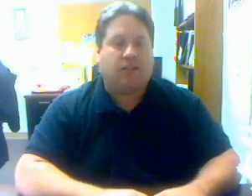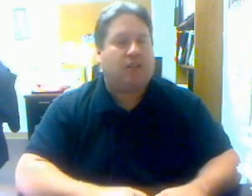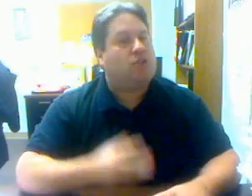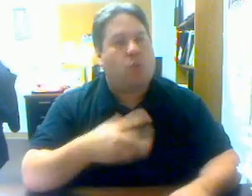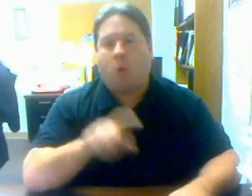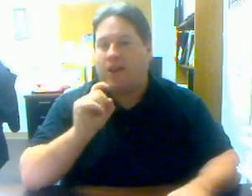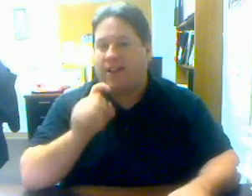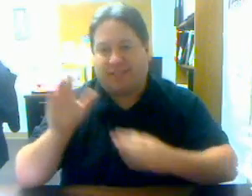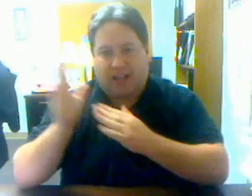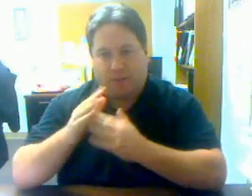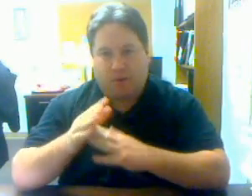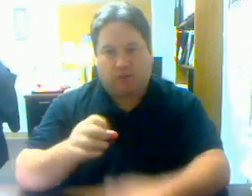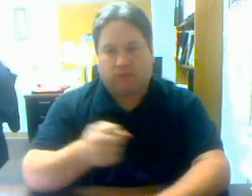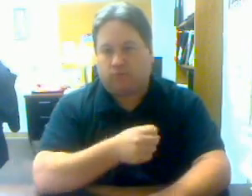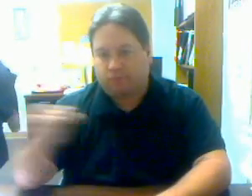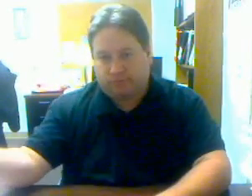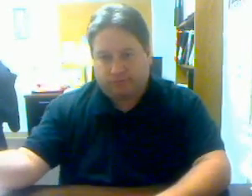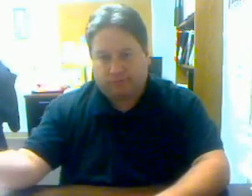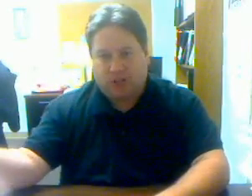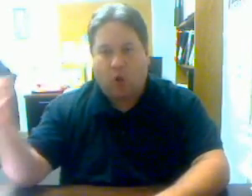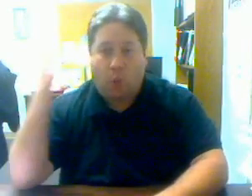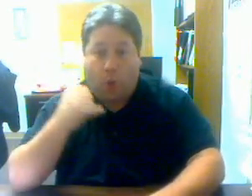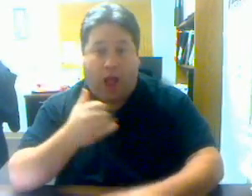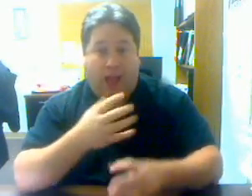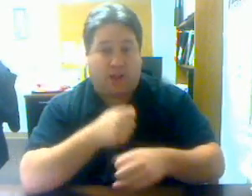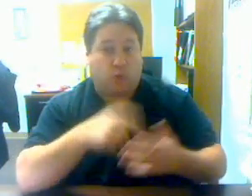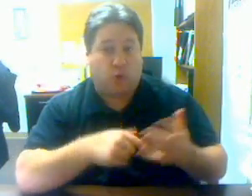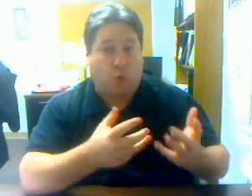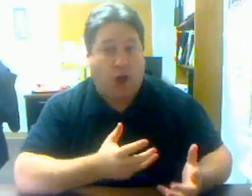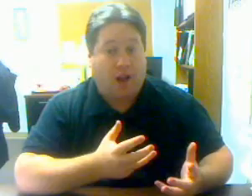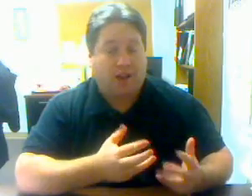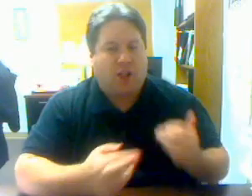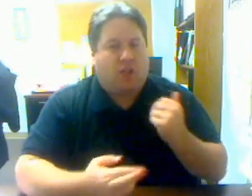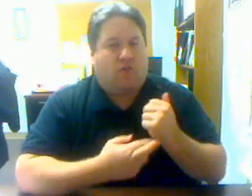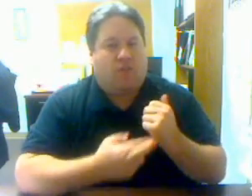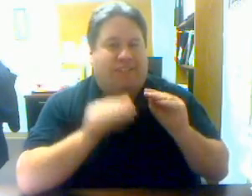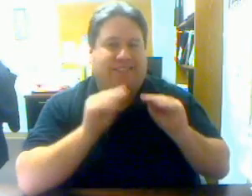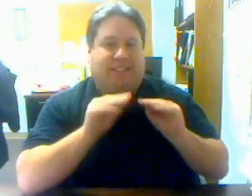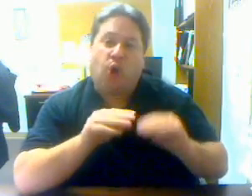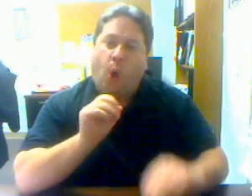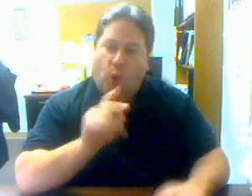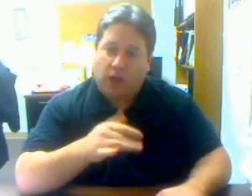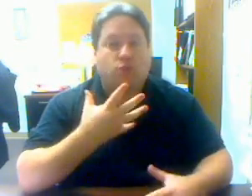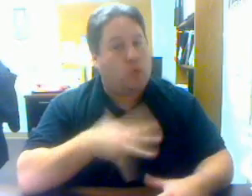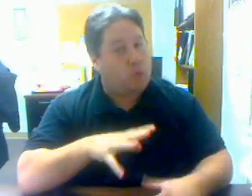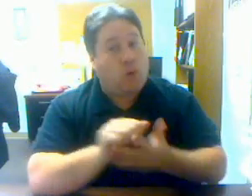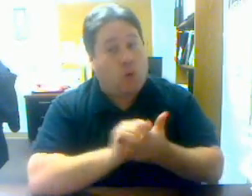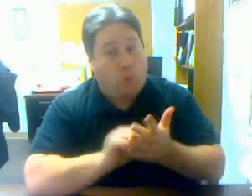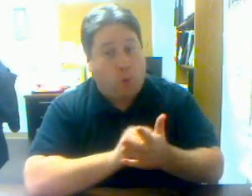that. Now they know every time it's time to do the dishes, they don't have to break them, because that's what we're teaching them. It's okay, you break the dishes, you don't have to do it